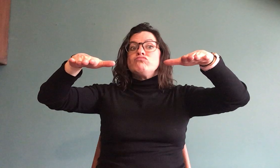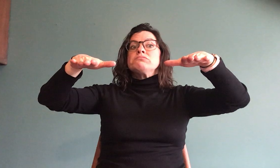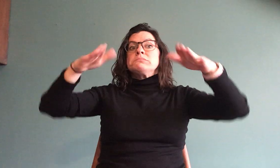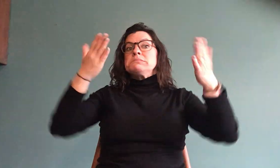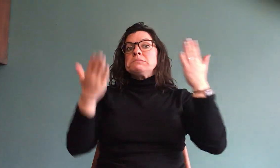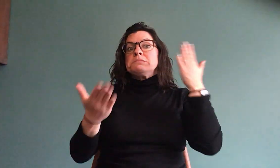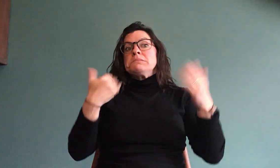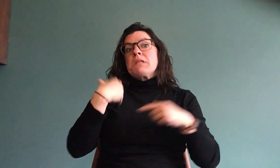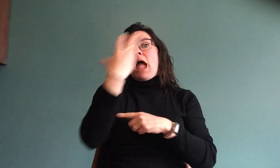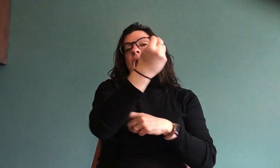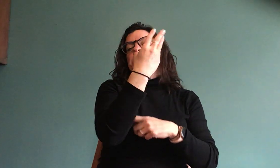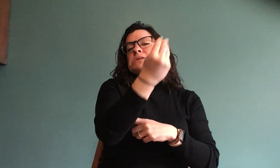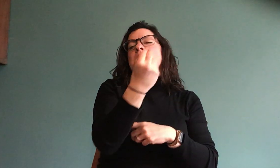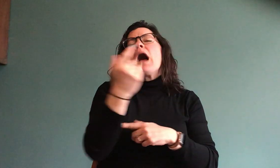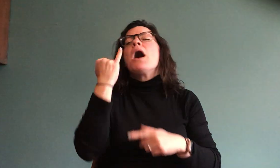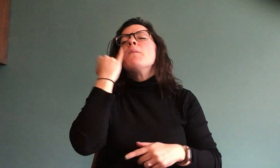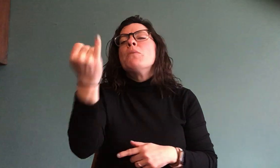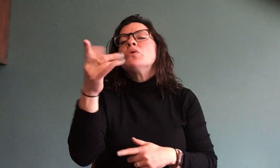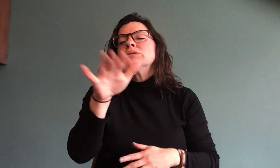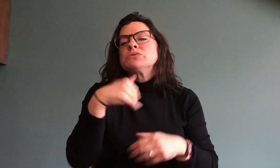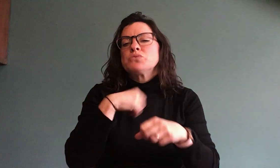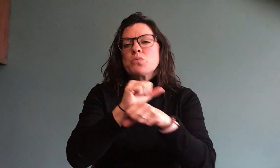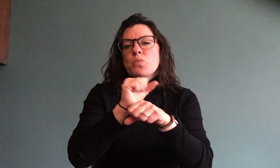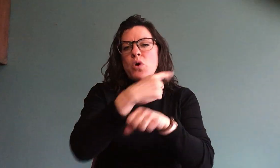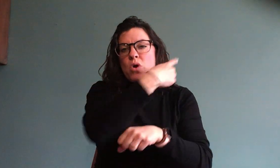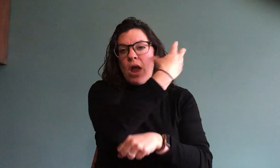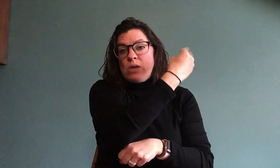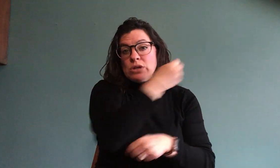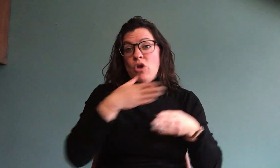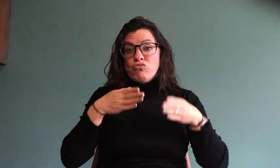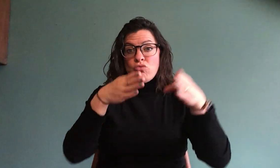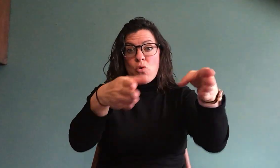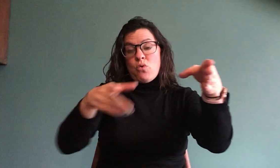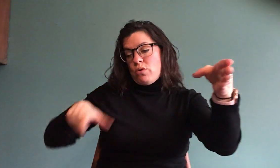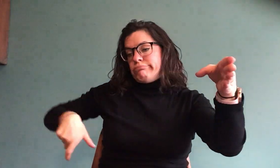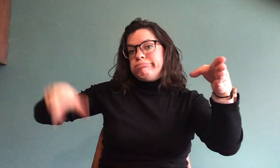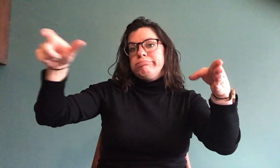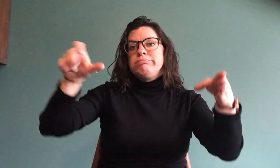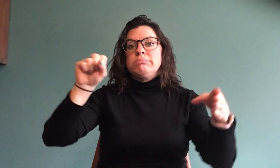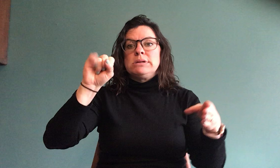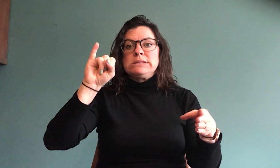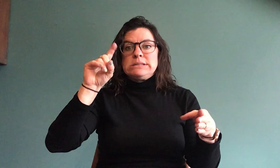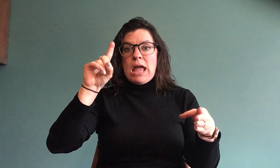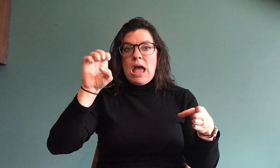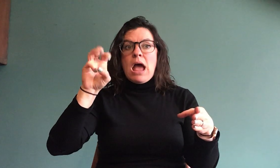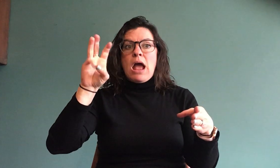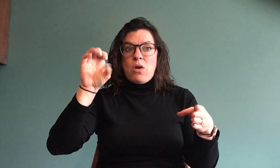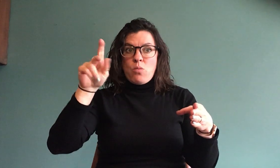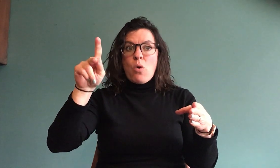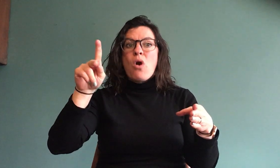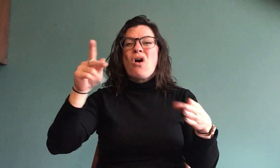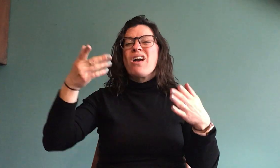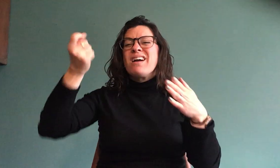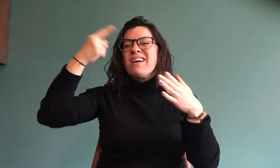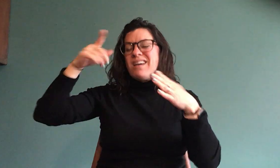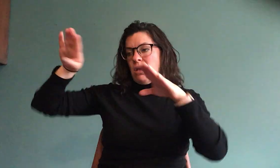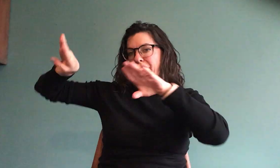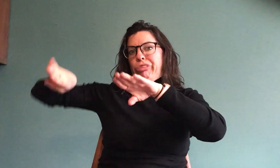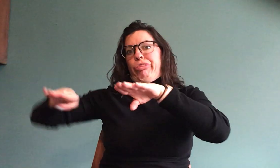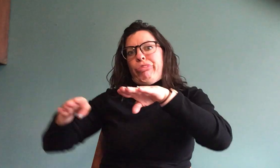on the sidewalk, this leveler here might cause the scaffold to lean a little bit. All right, and if it leans a little bit,